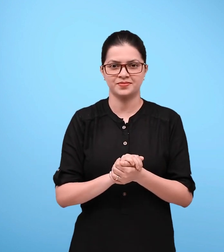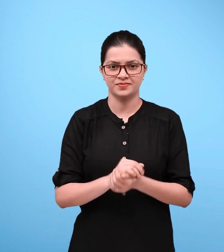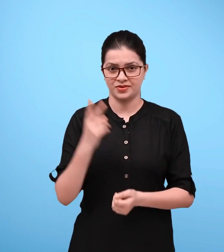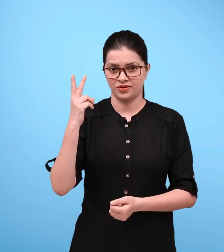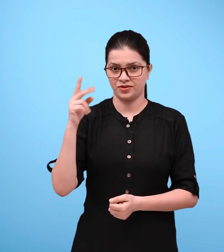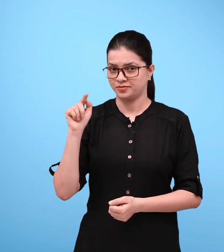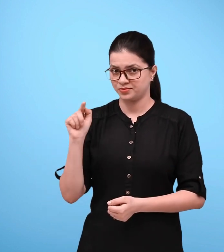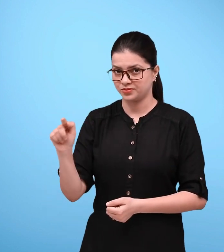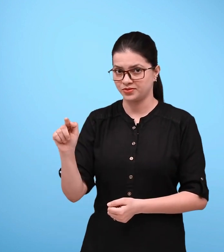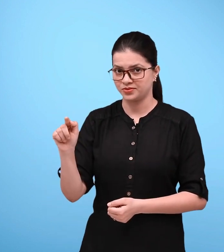2.